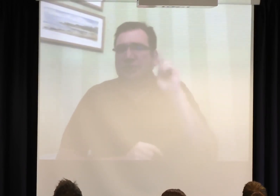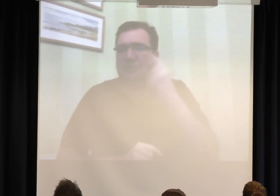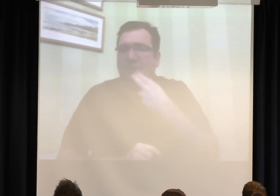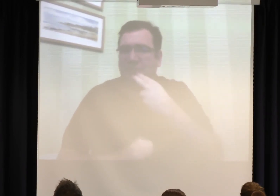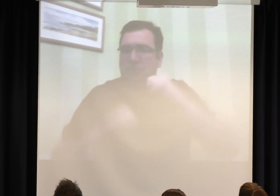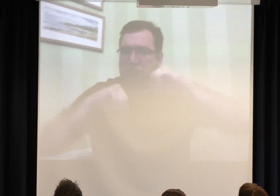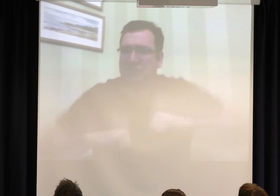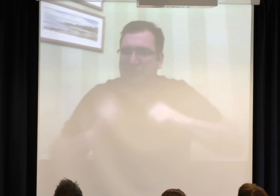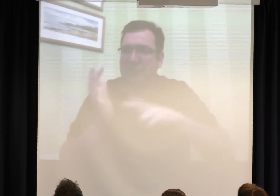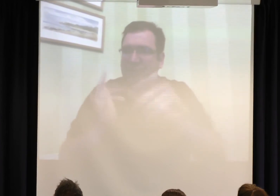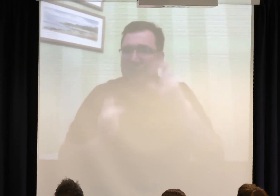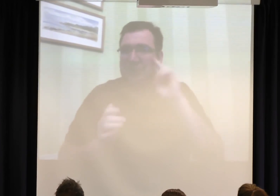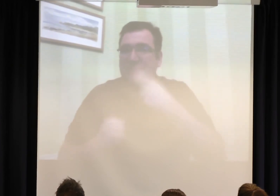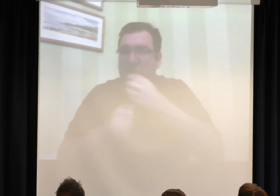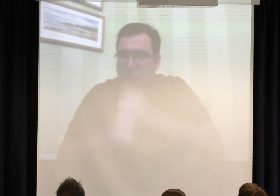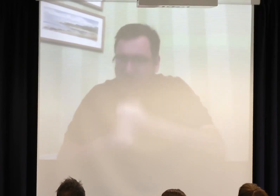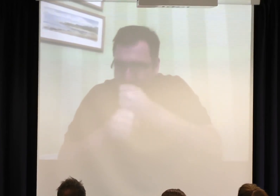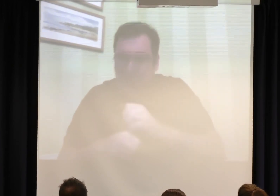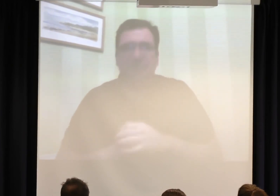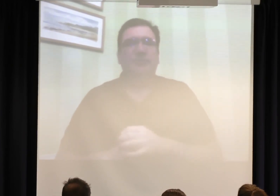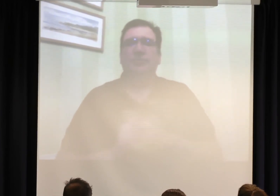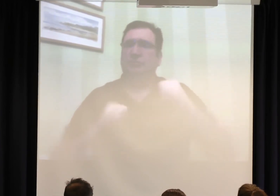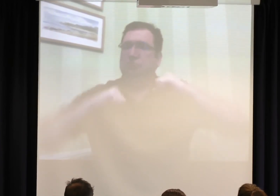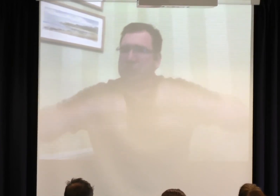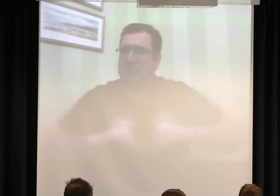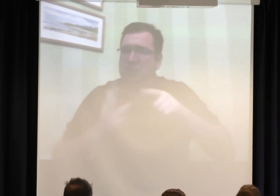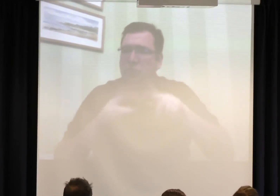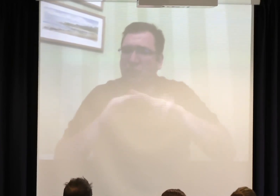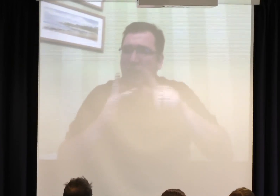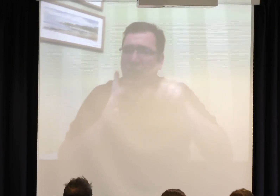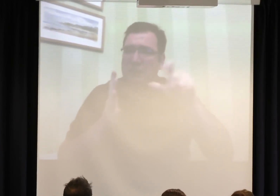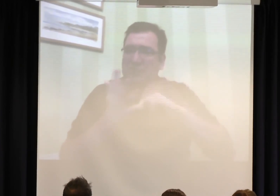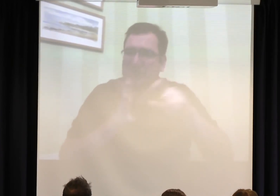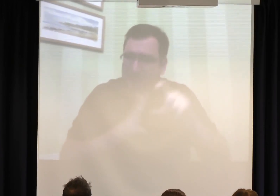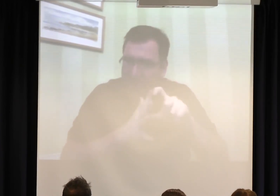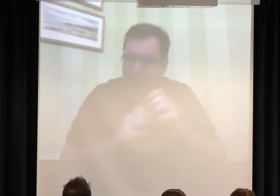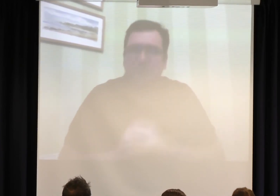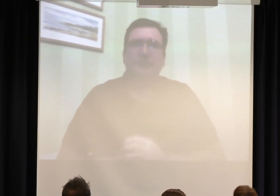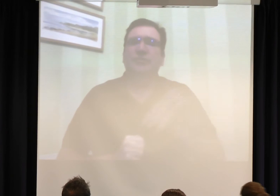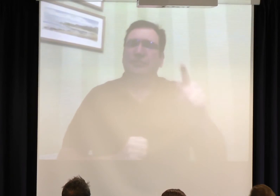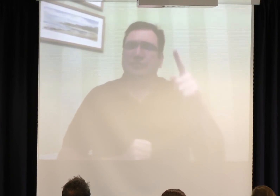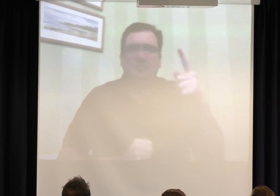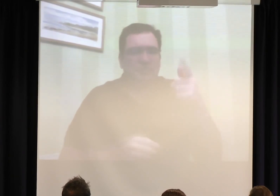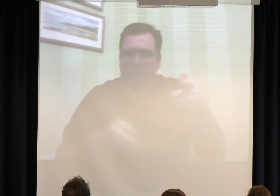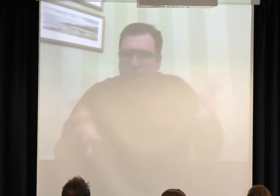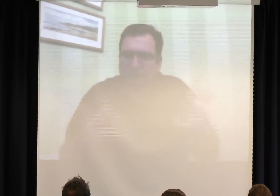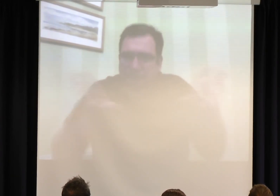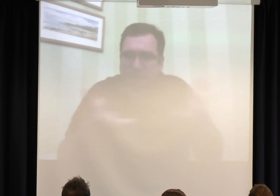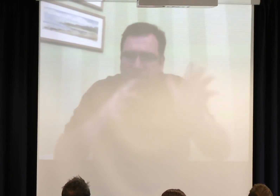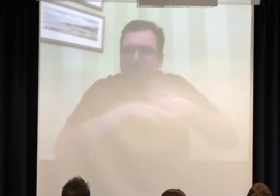throughout his life, and the fact that he was the first deaf person to be the president of Vic Deaf, also was the president of the International